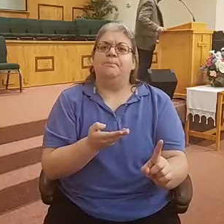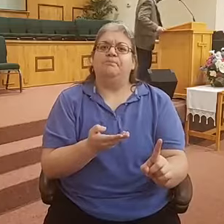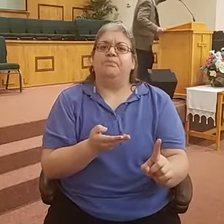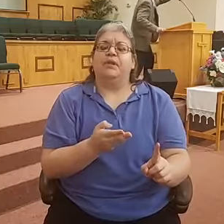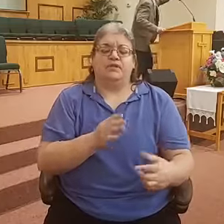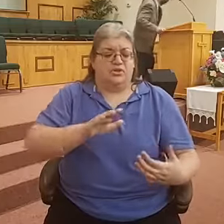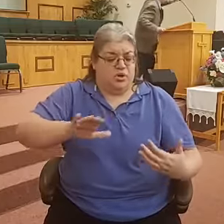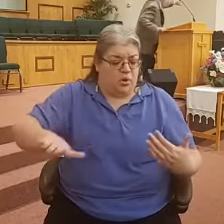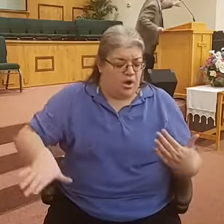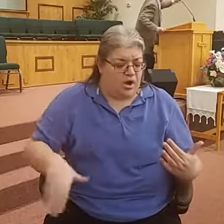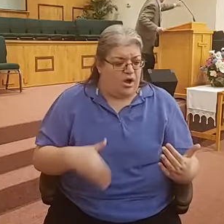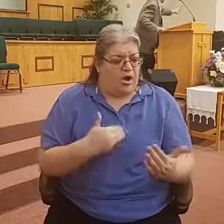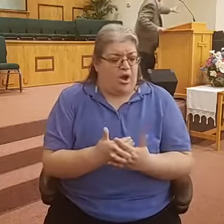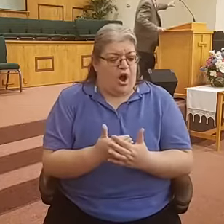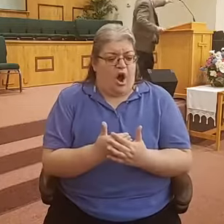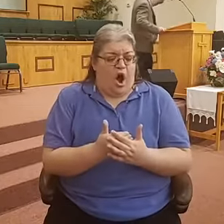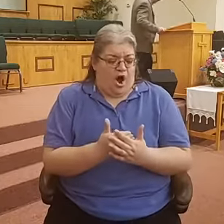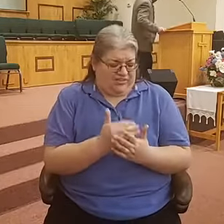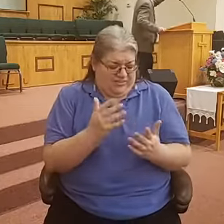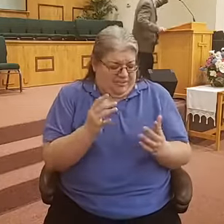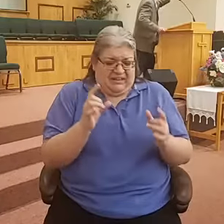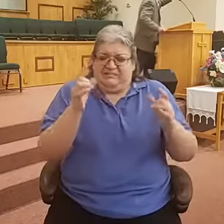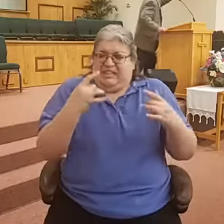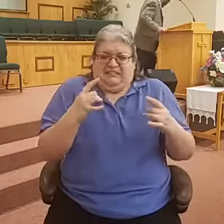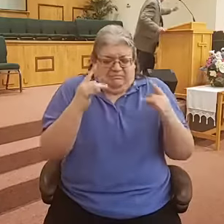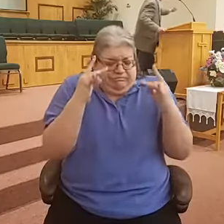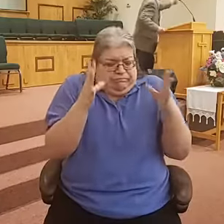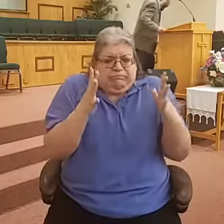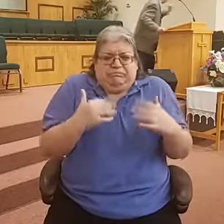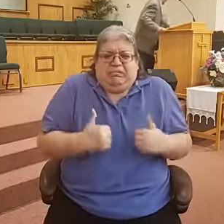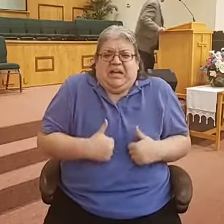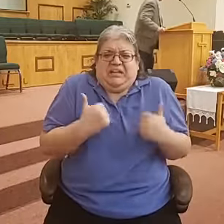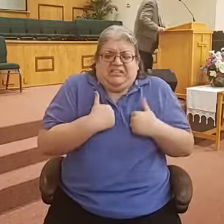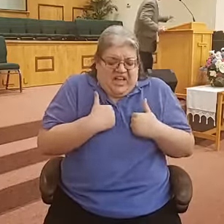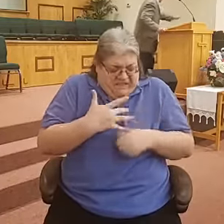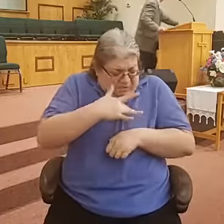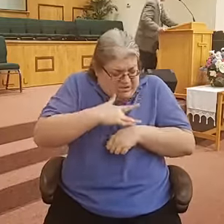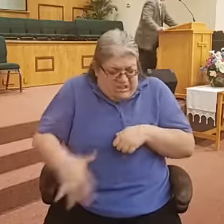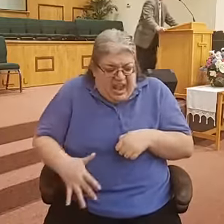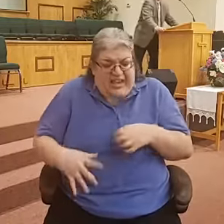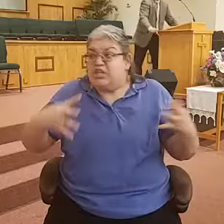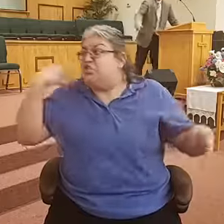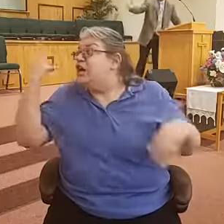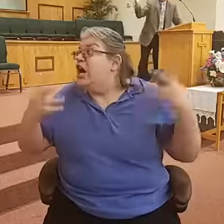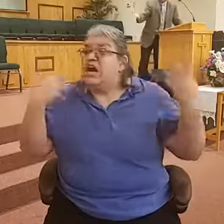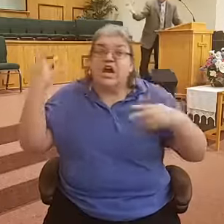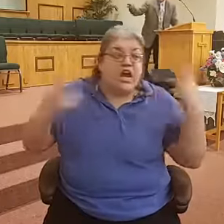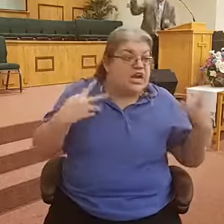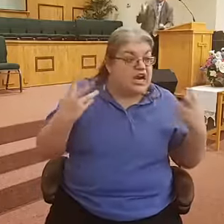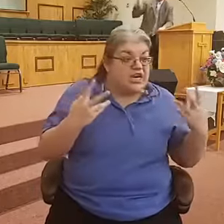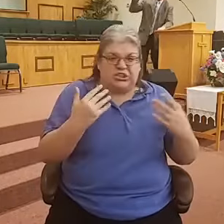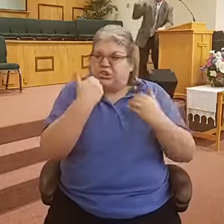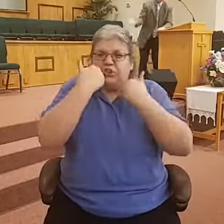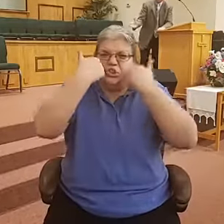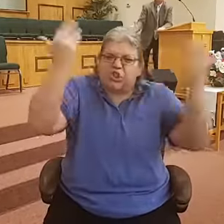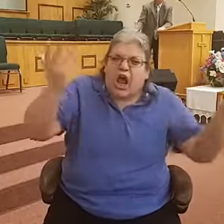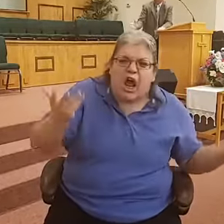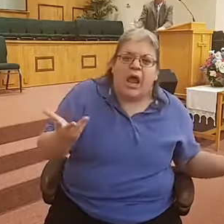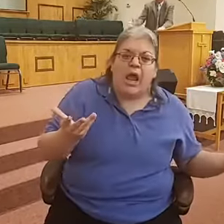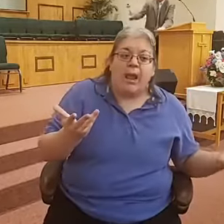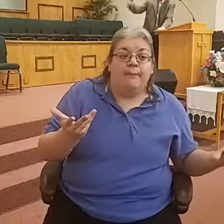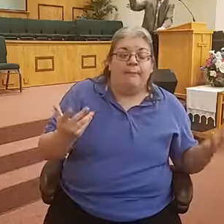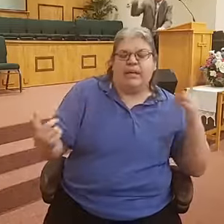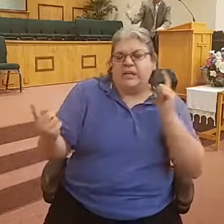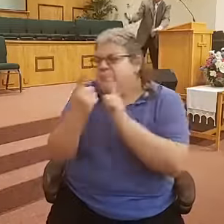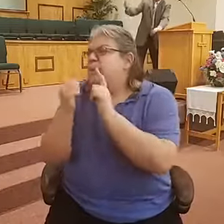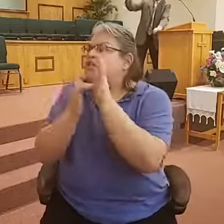all the disgrace of his life, and how he ran around naked and crazy and wild. We read about him after he meets